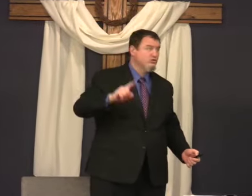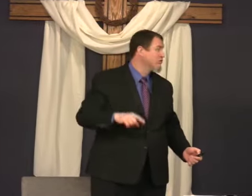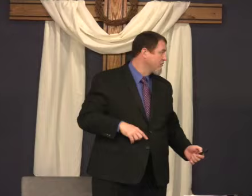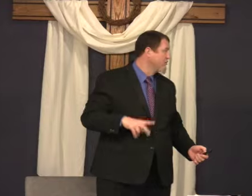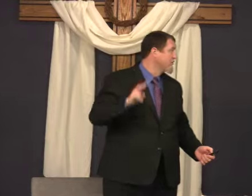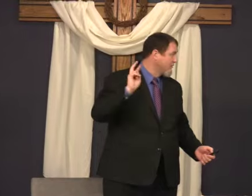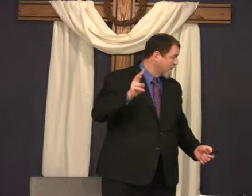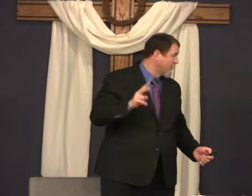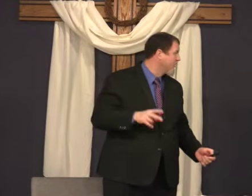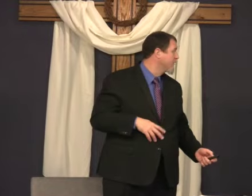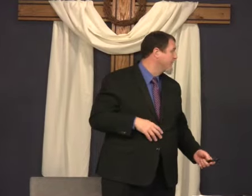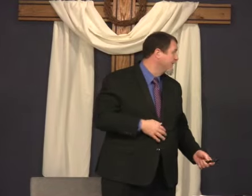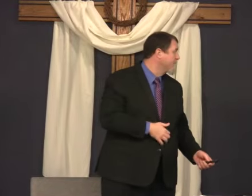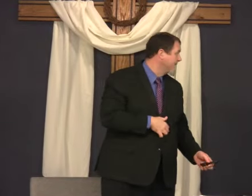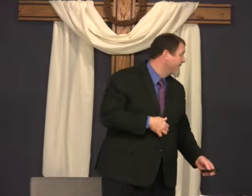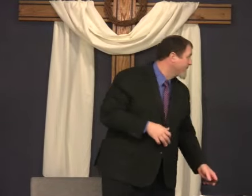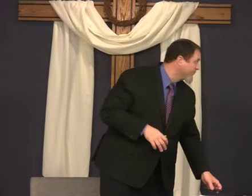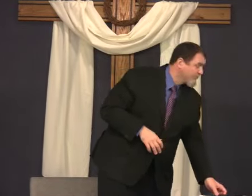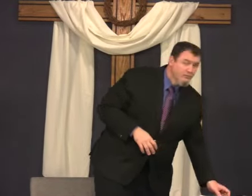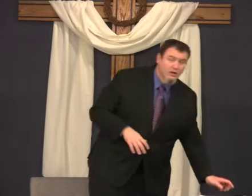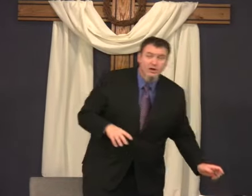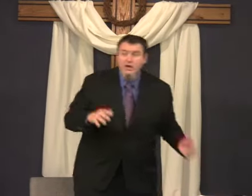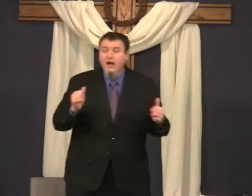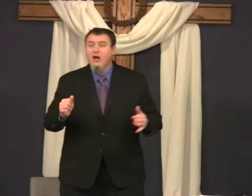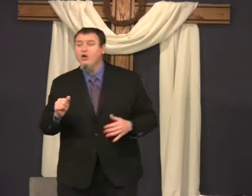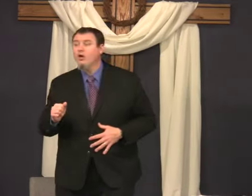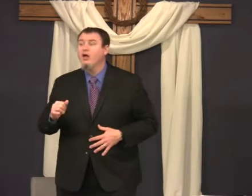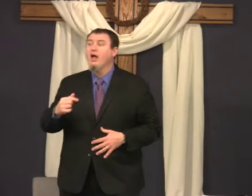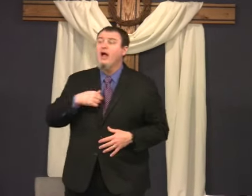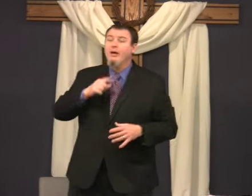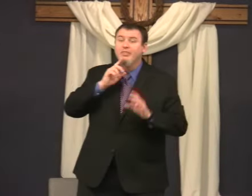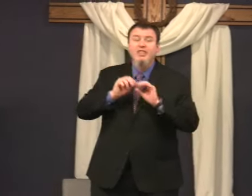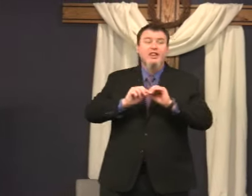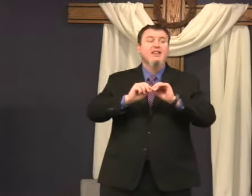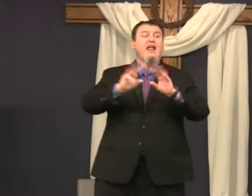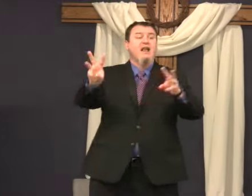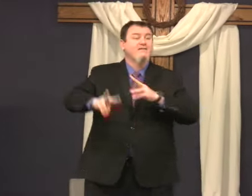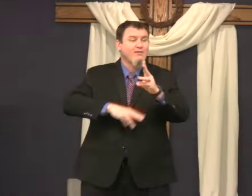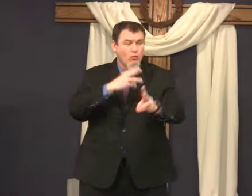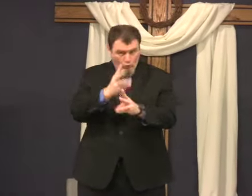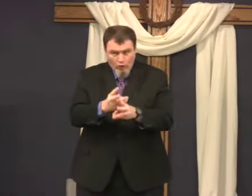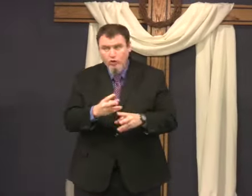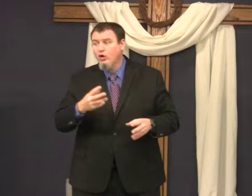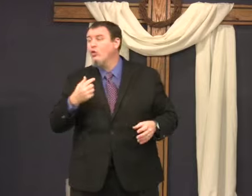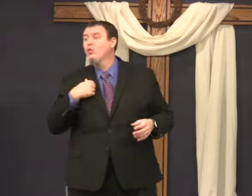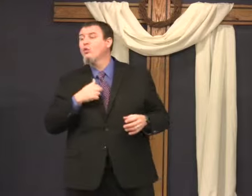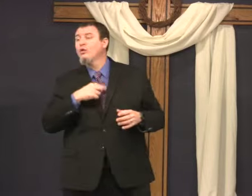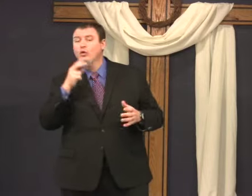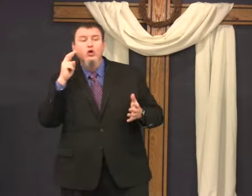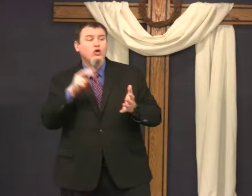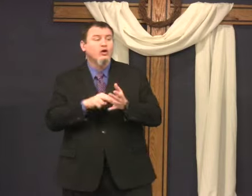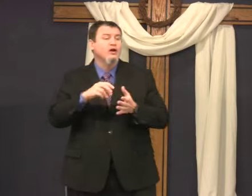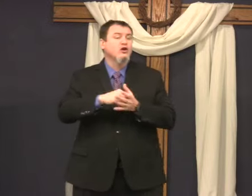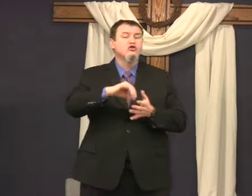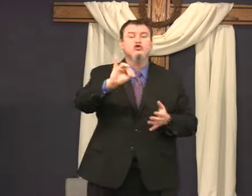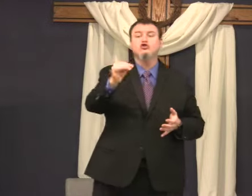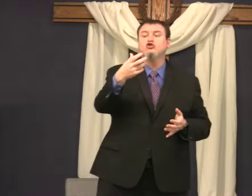Okay, so first is the bread, and second is the light. So, I am the light of the world. And we